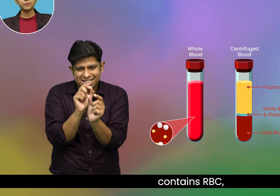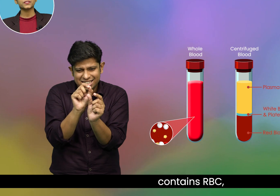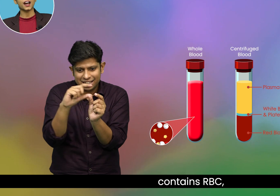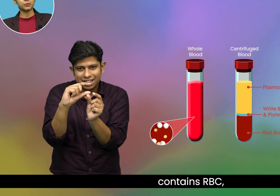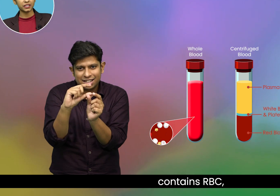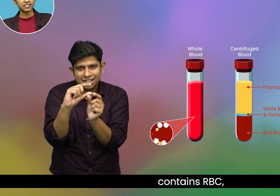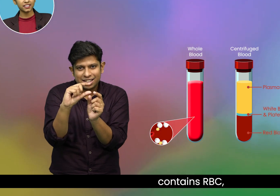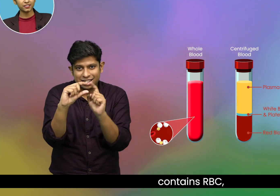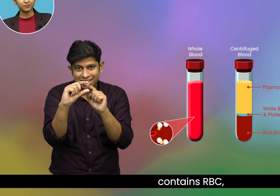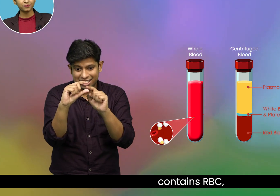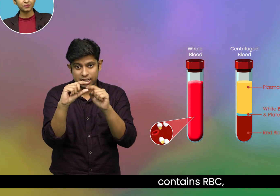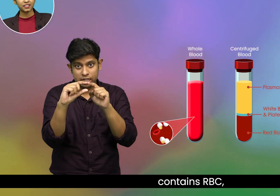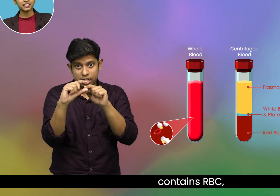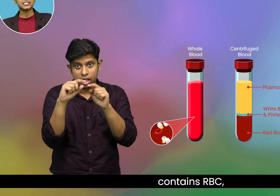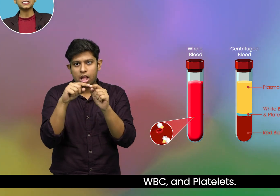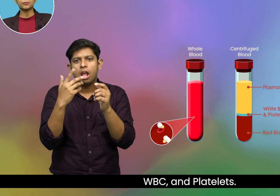contains RBC,